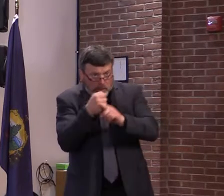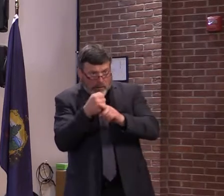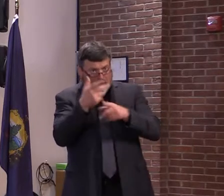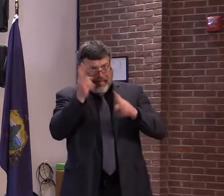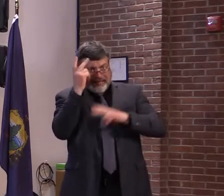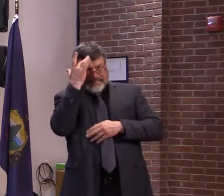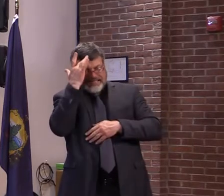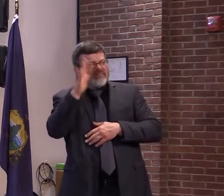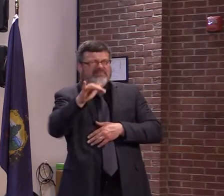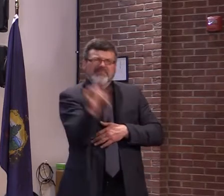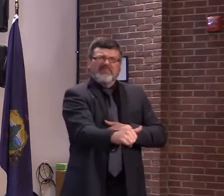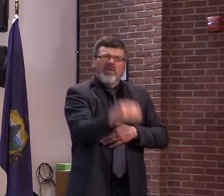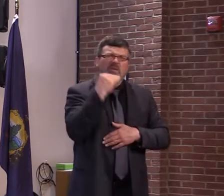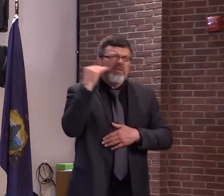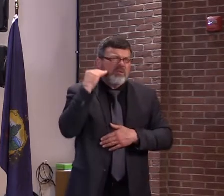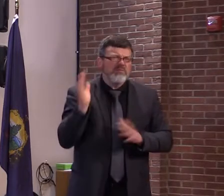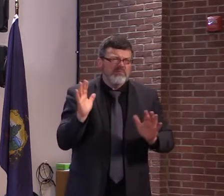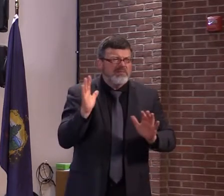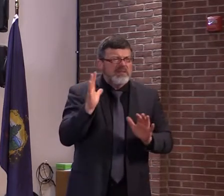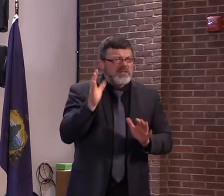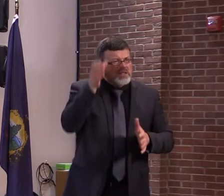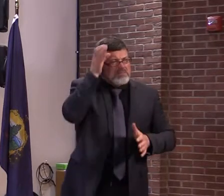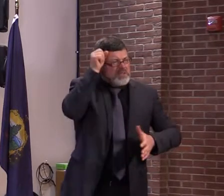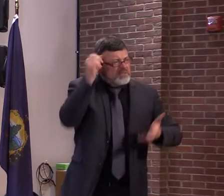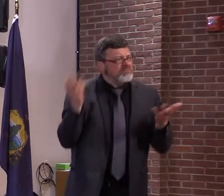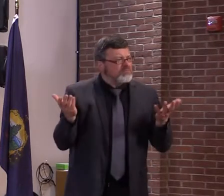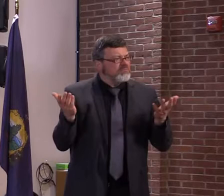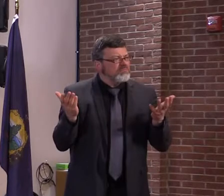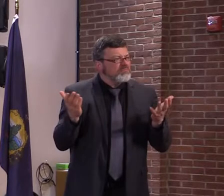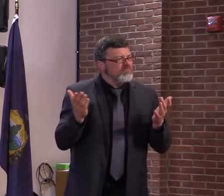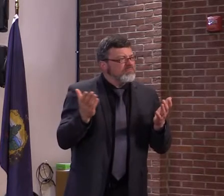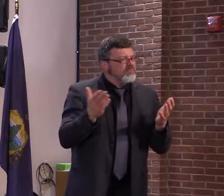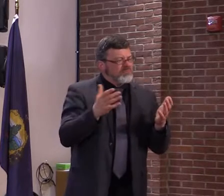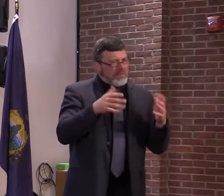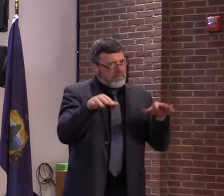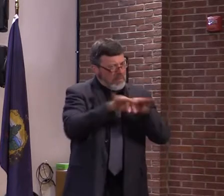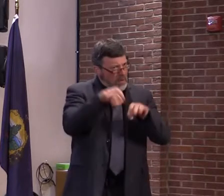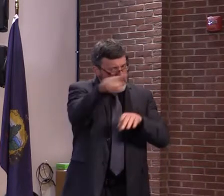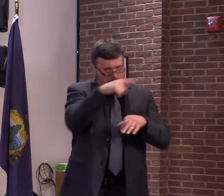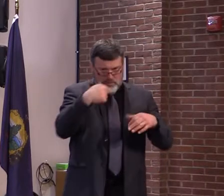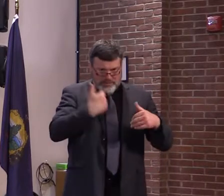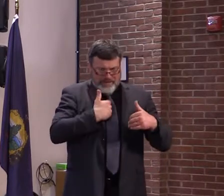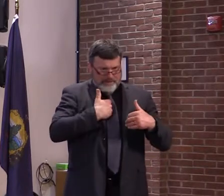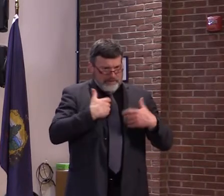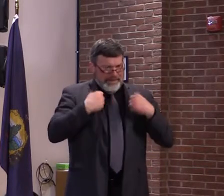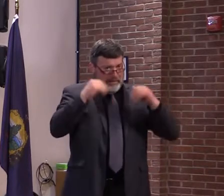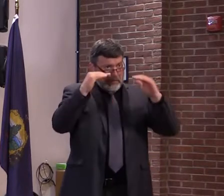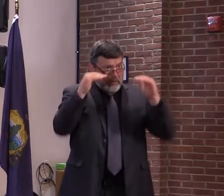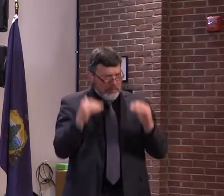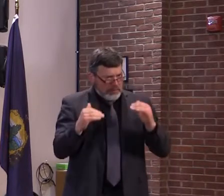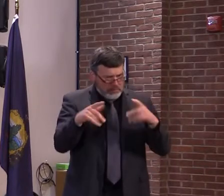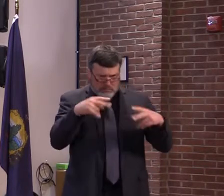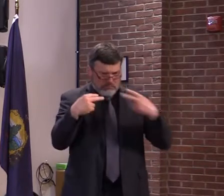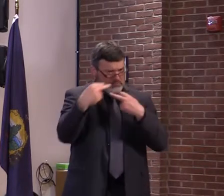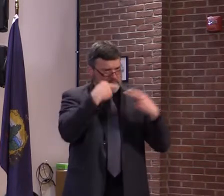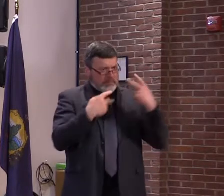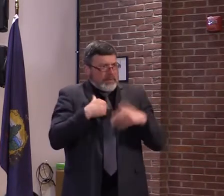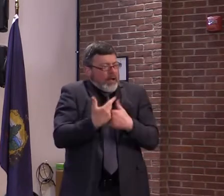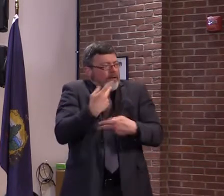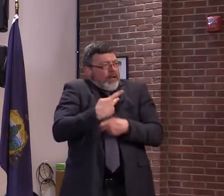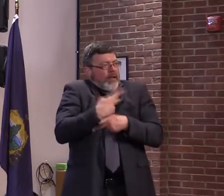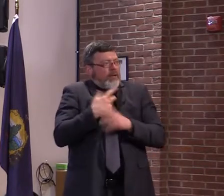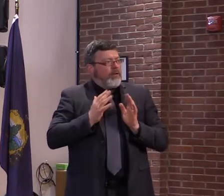treatment options if you're at higher risk, and taking any additional precautions like wearing a high-quality